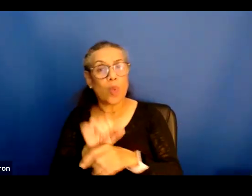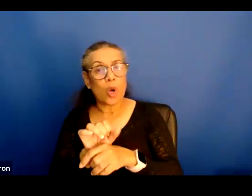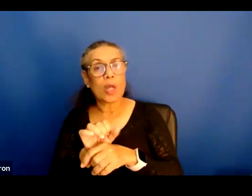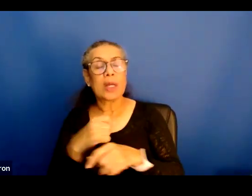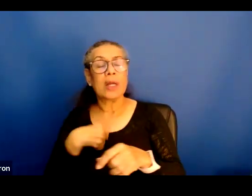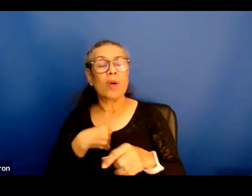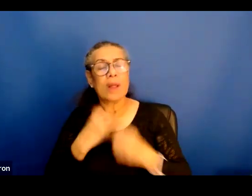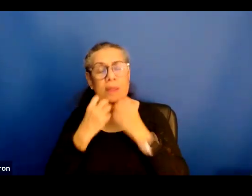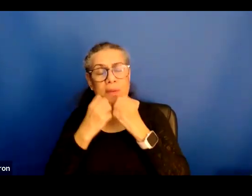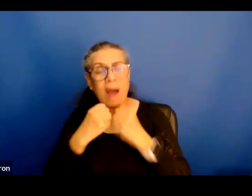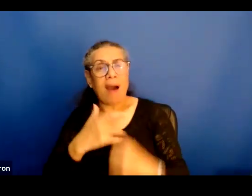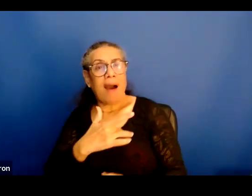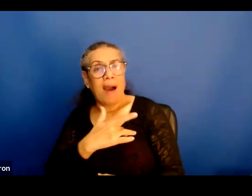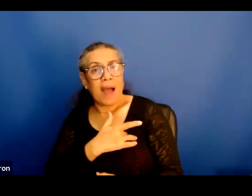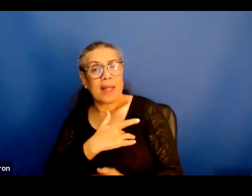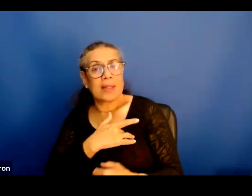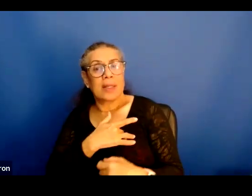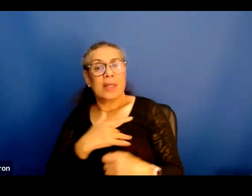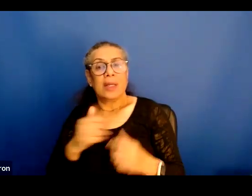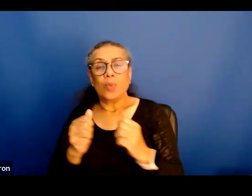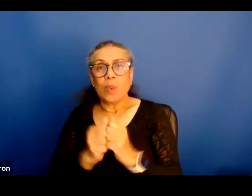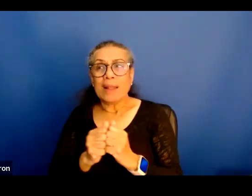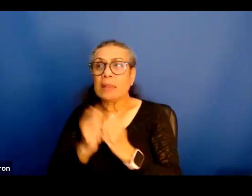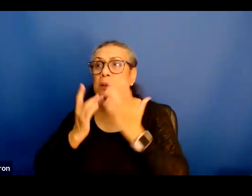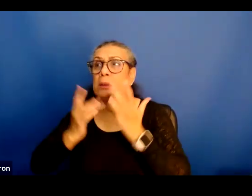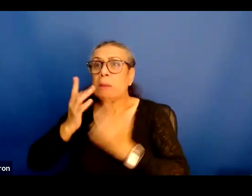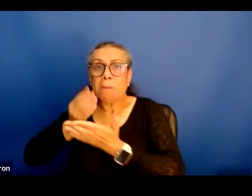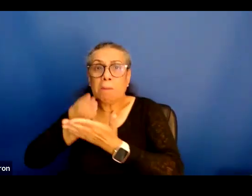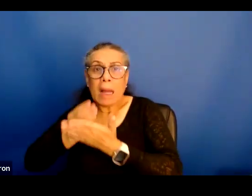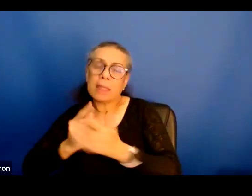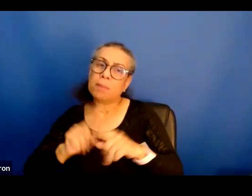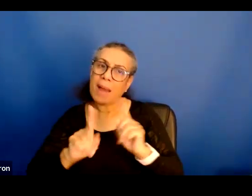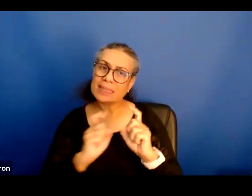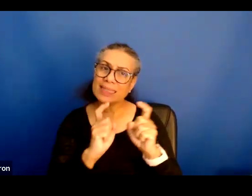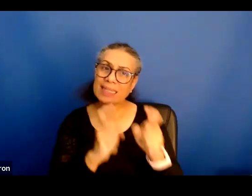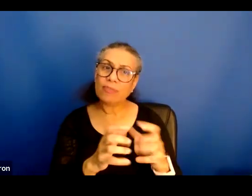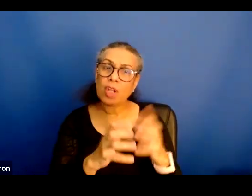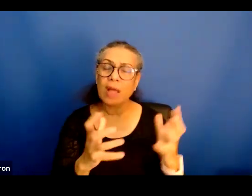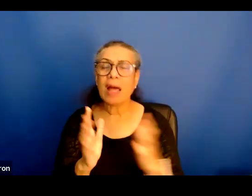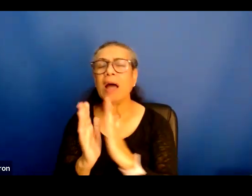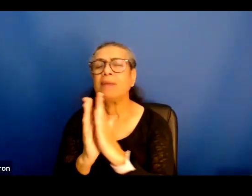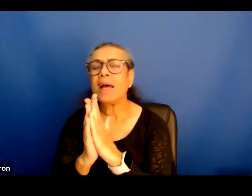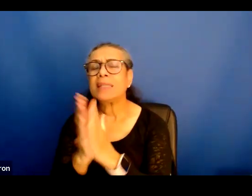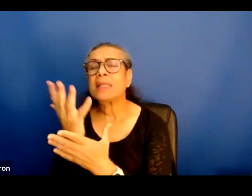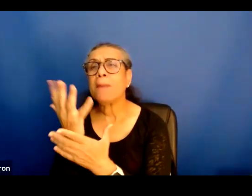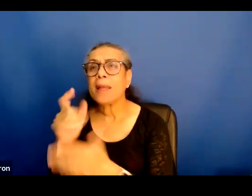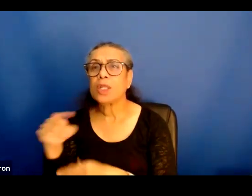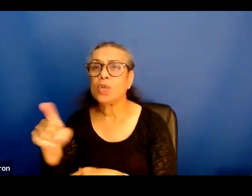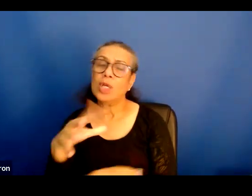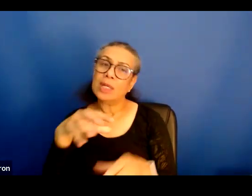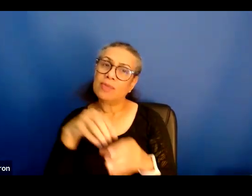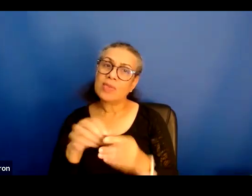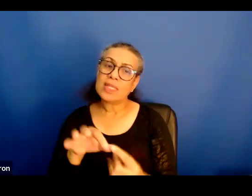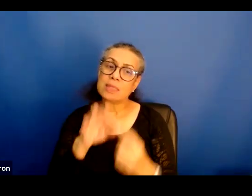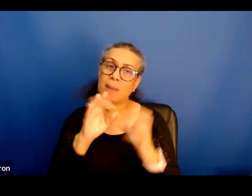and compassionately, often with dwindling funding and resources. I urge the school committee to include members of the special